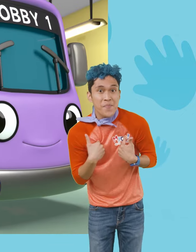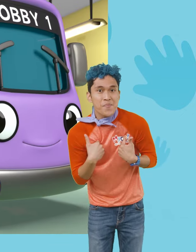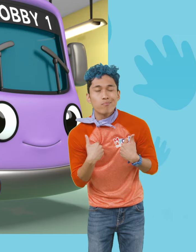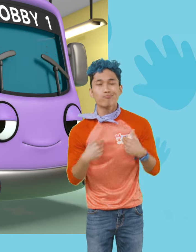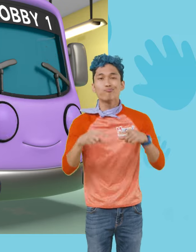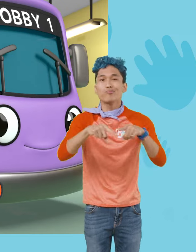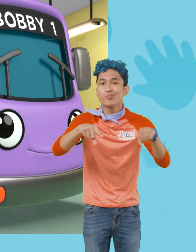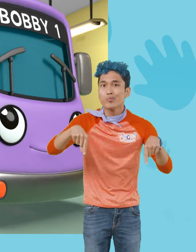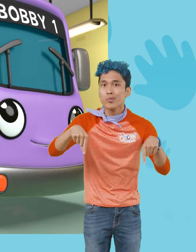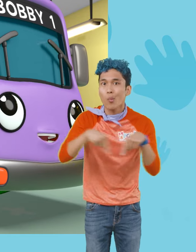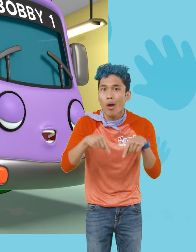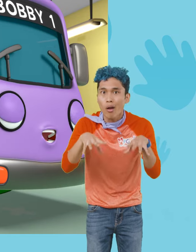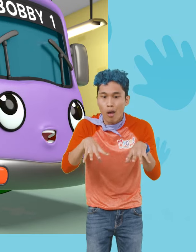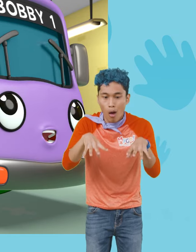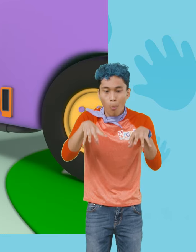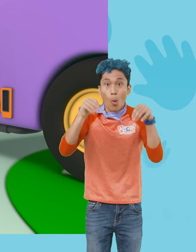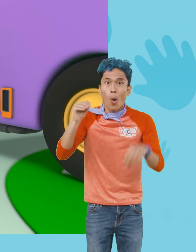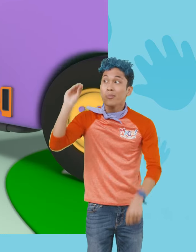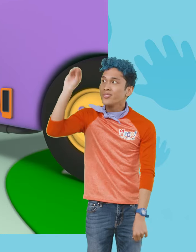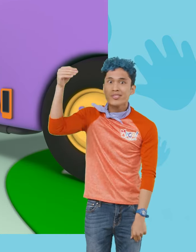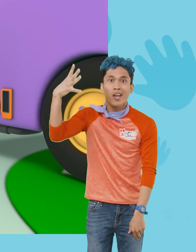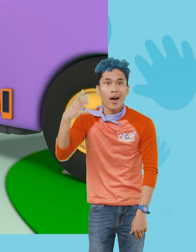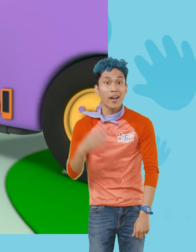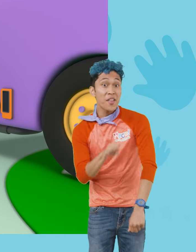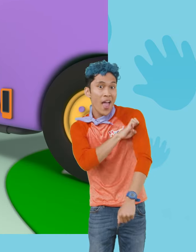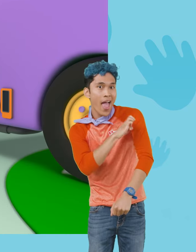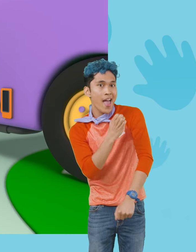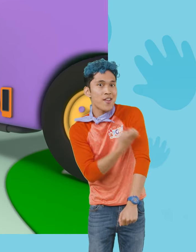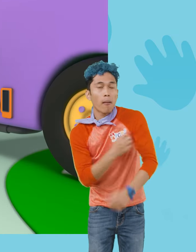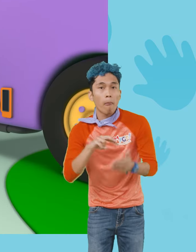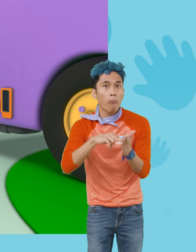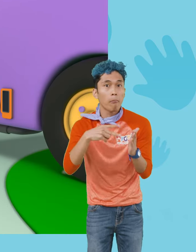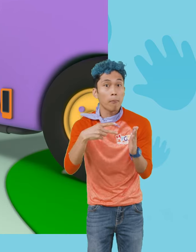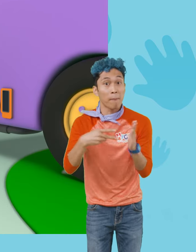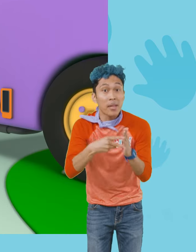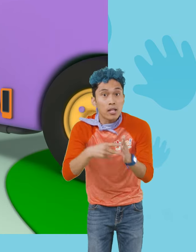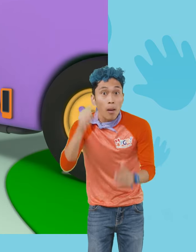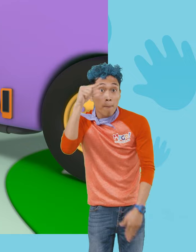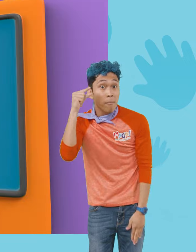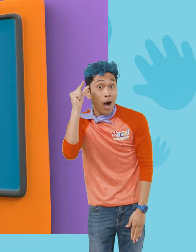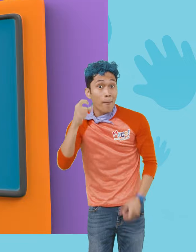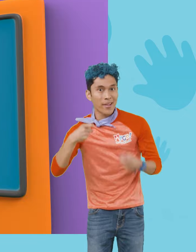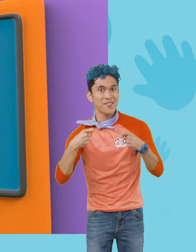The panels take energy from the sun, giving Bobby clean power for him to run.